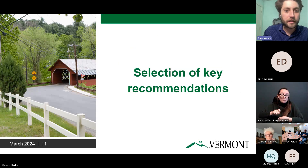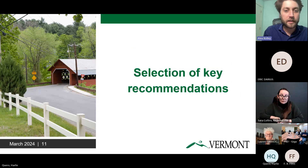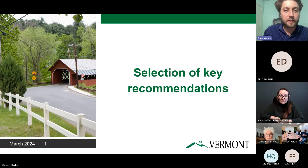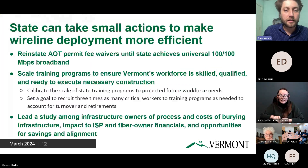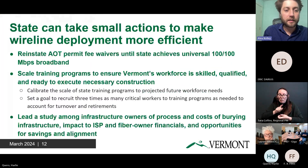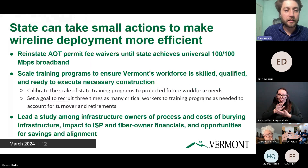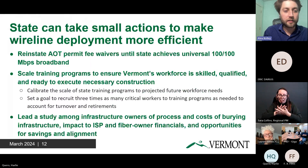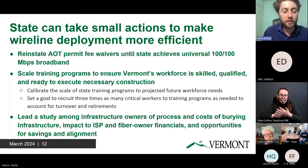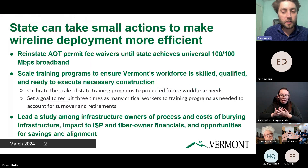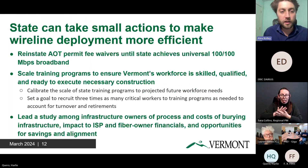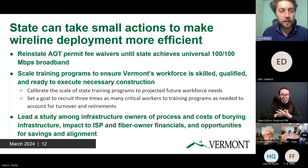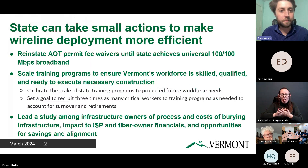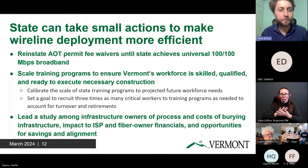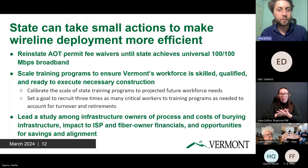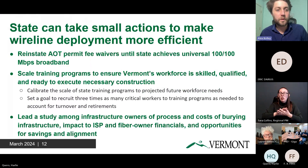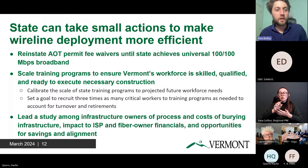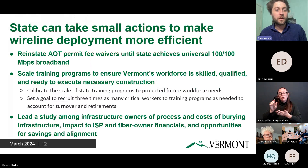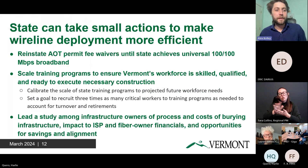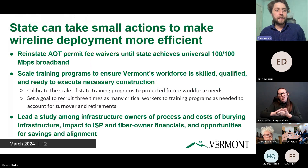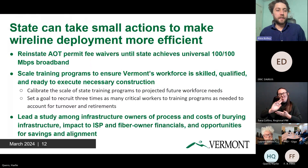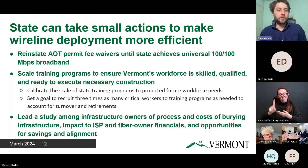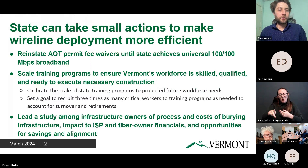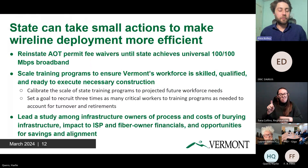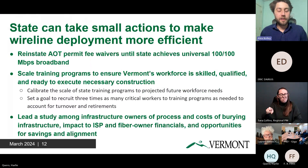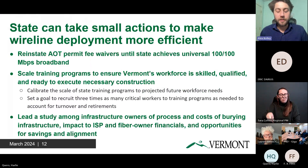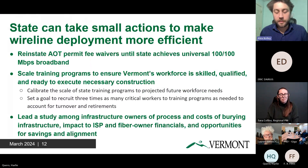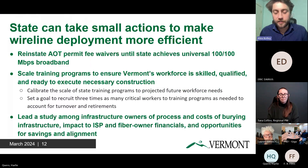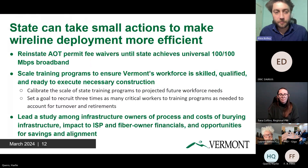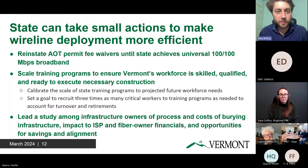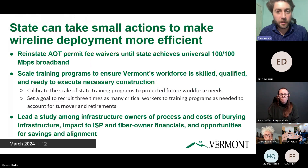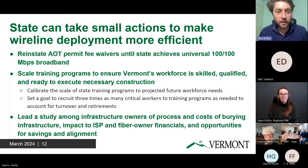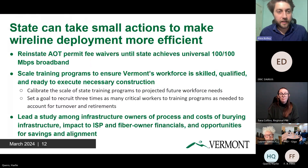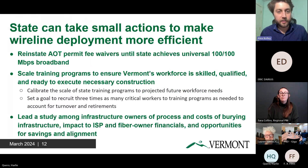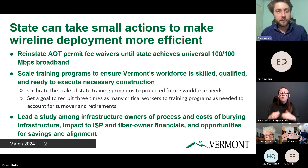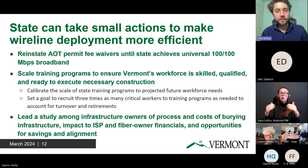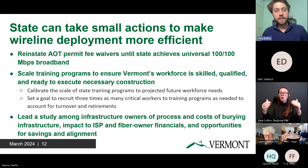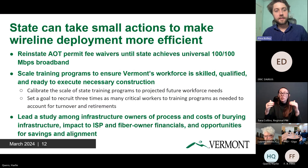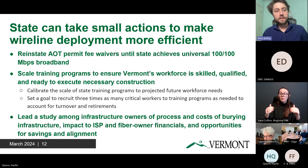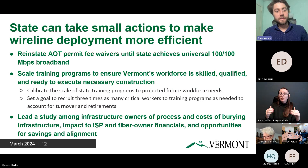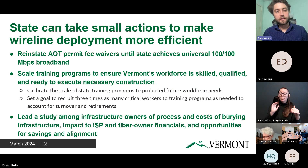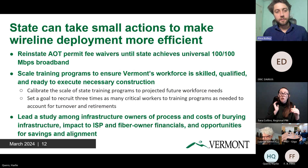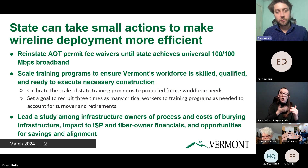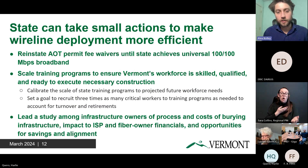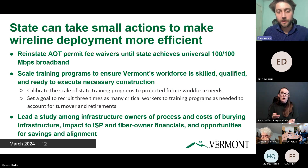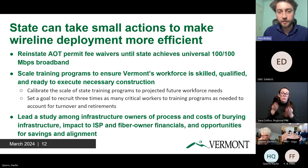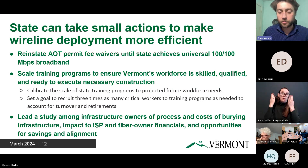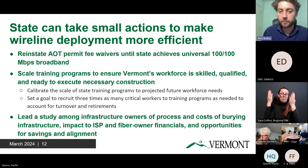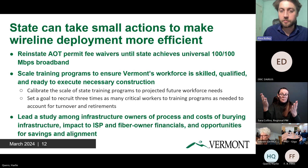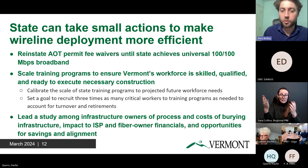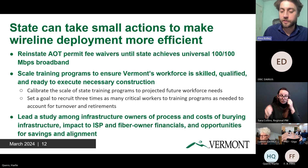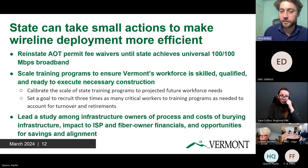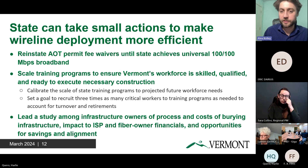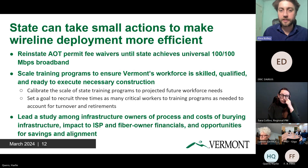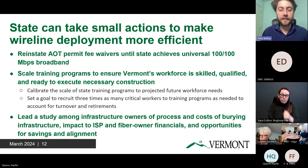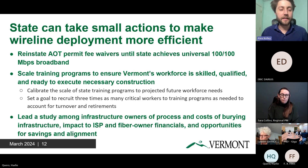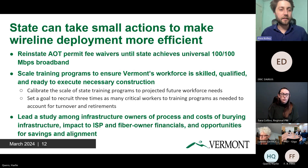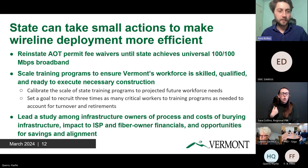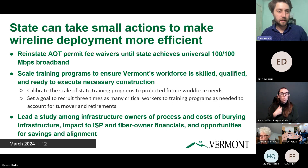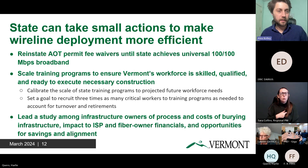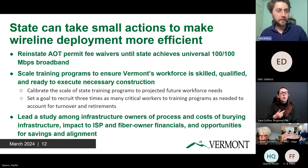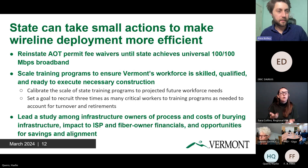recommendations here. So we recommended some small actions the state can take to make wireline deployment more